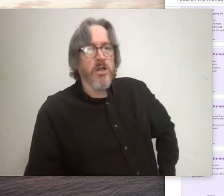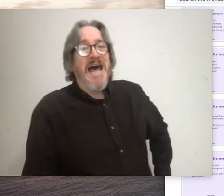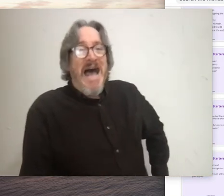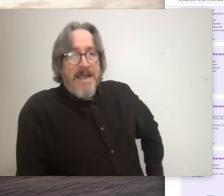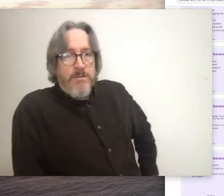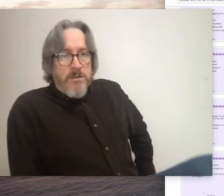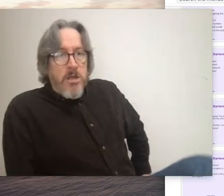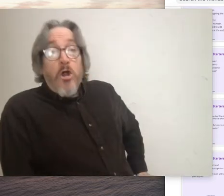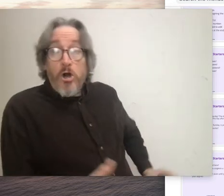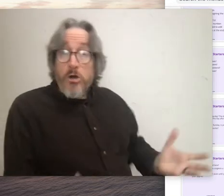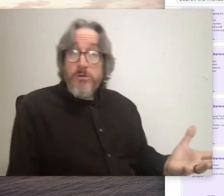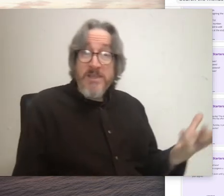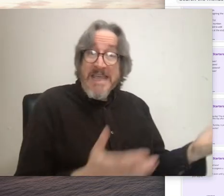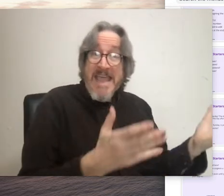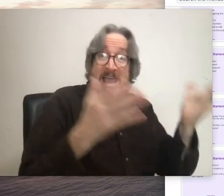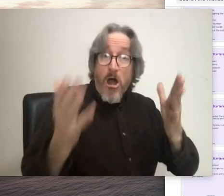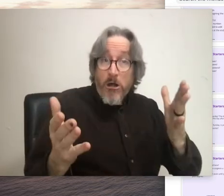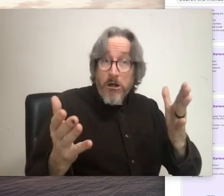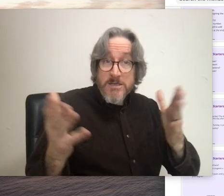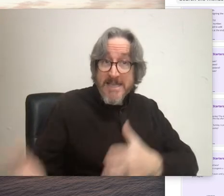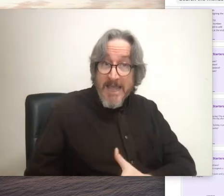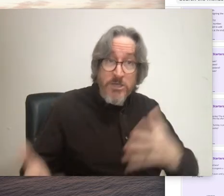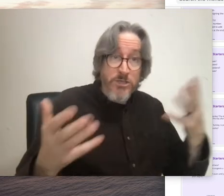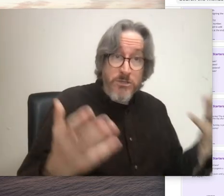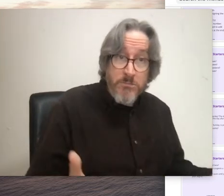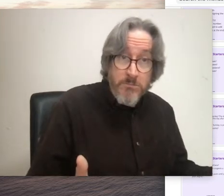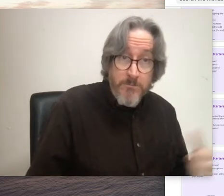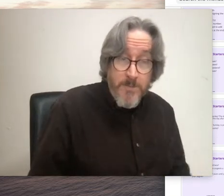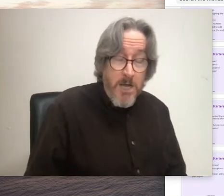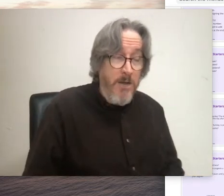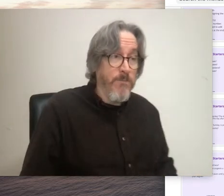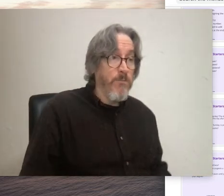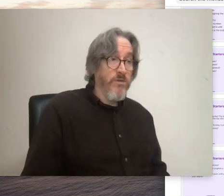where it's called Eyeth. Earth, E-A-R-T-H,